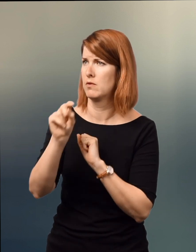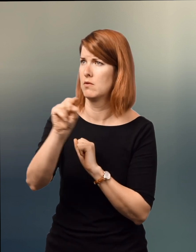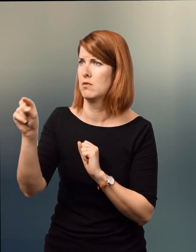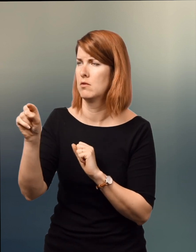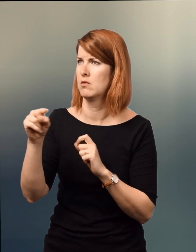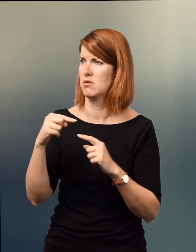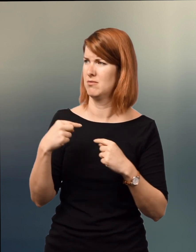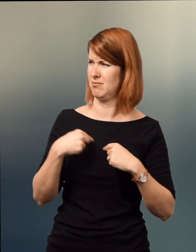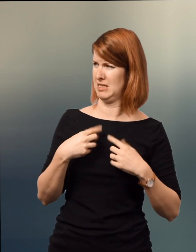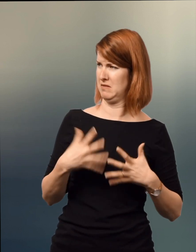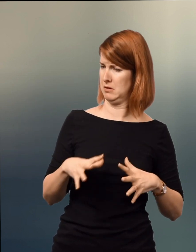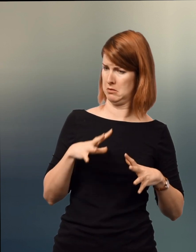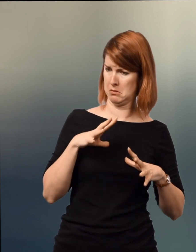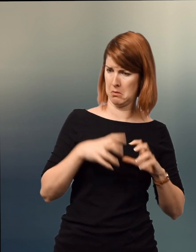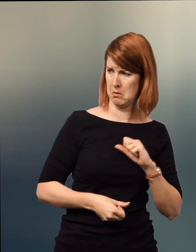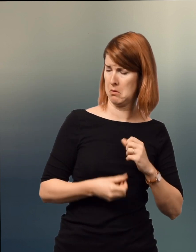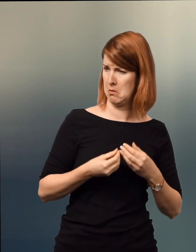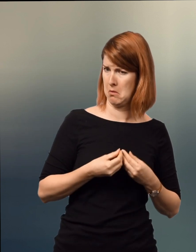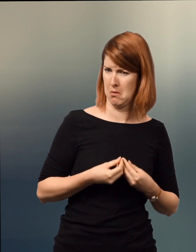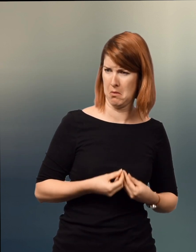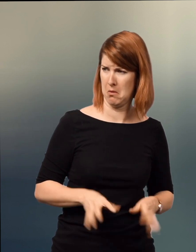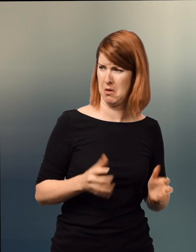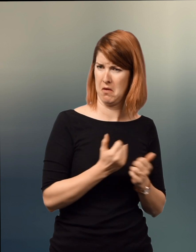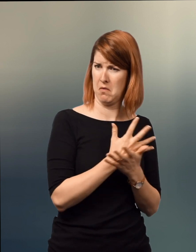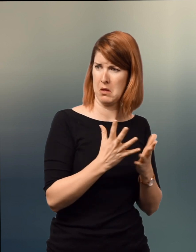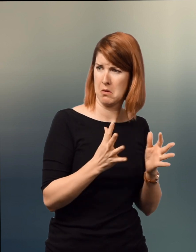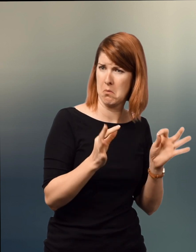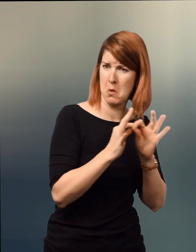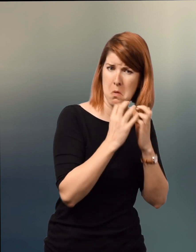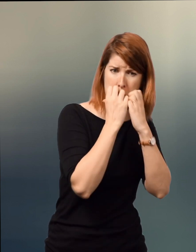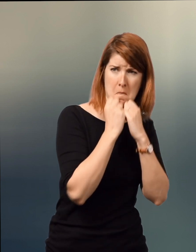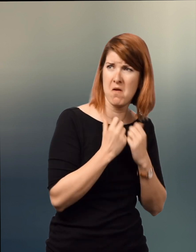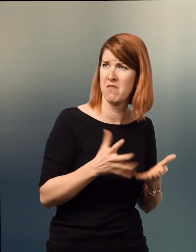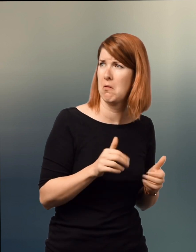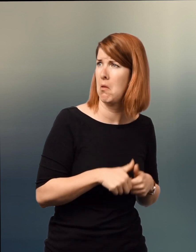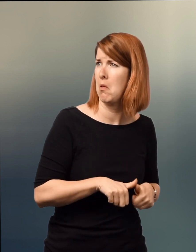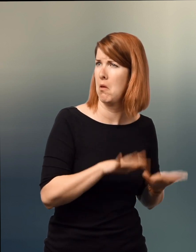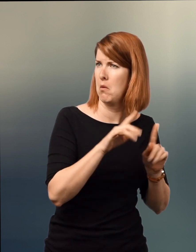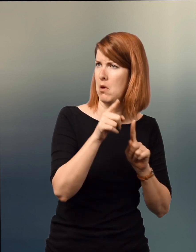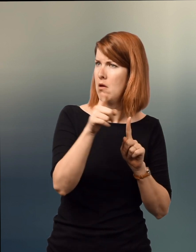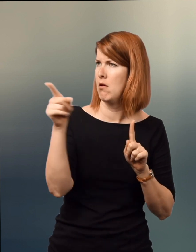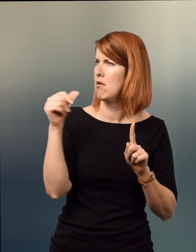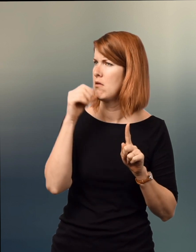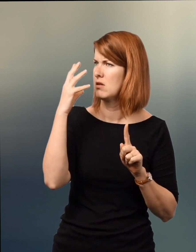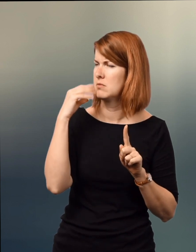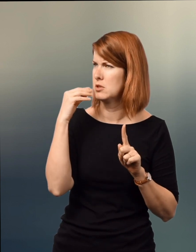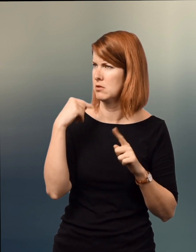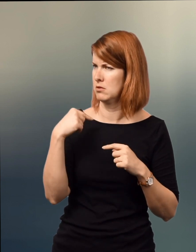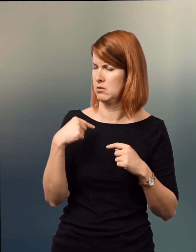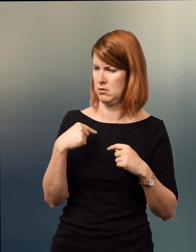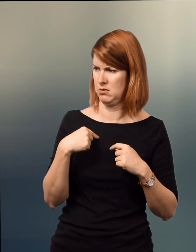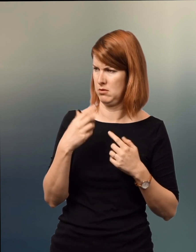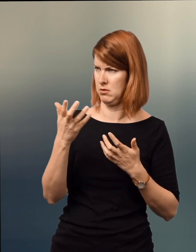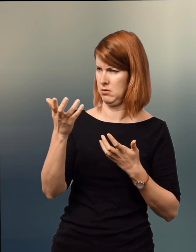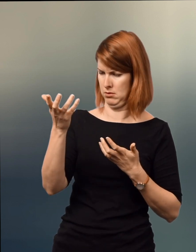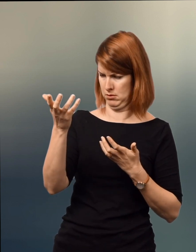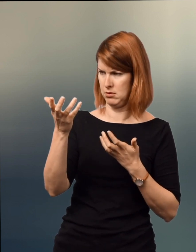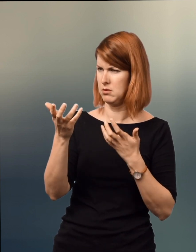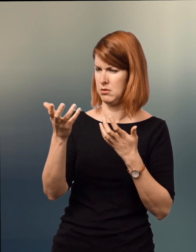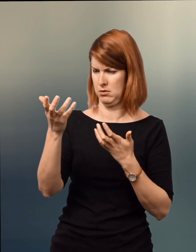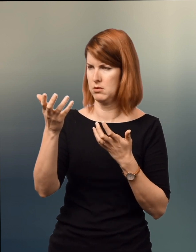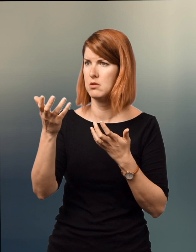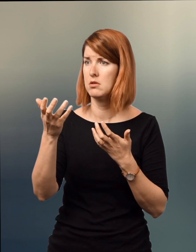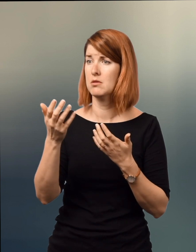fact that the child has lost everything and everyone that was important to them. Even though the child may have better stuff